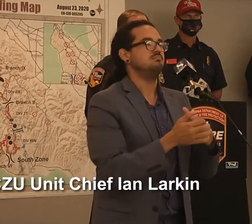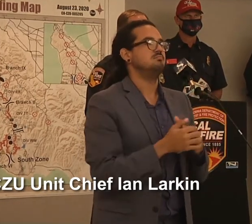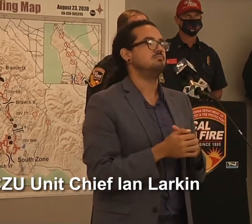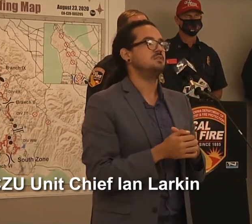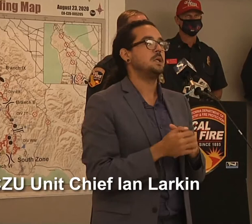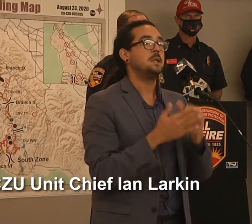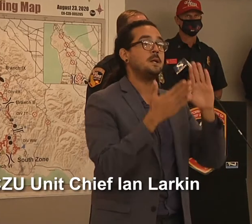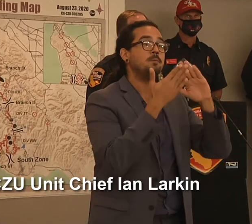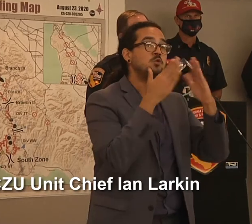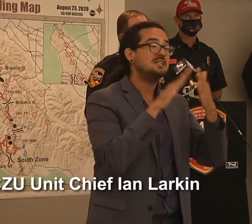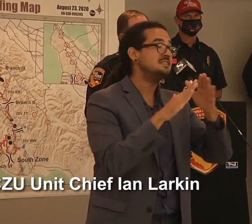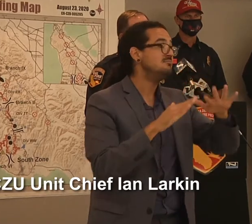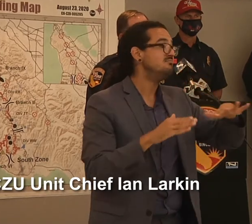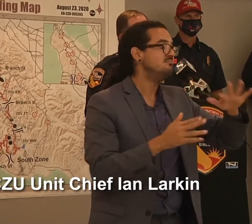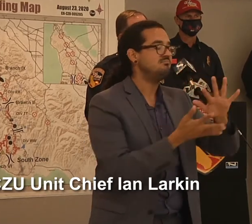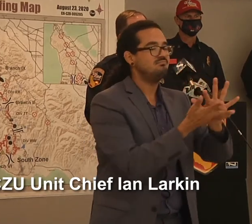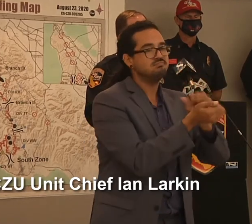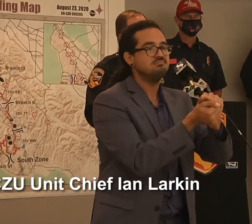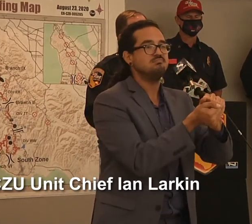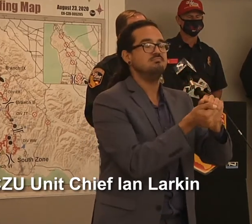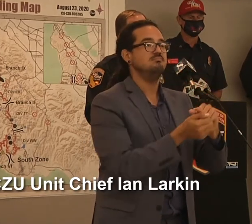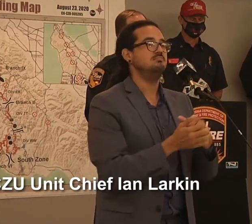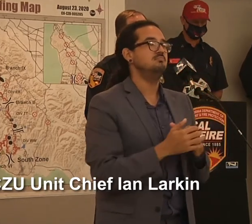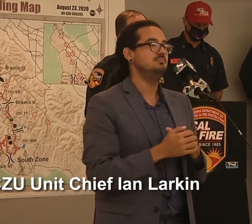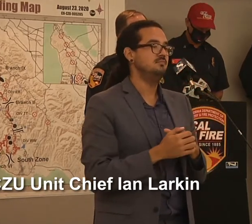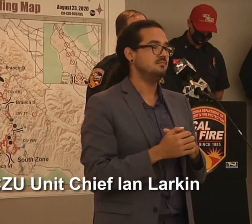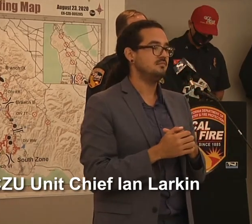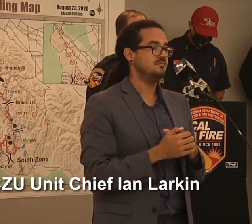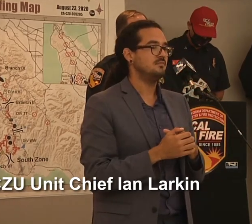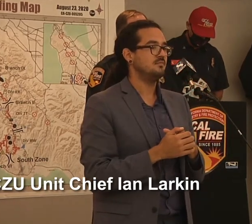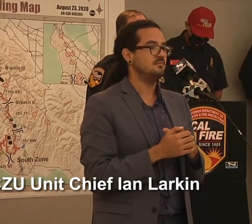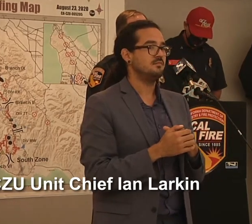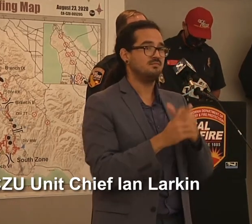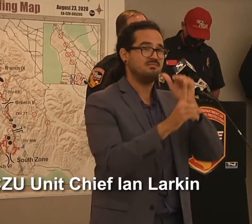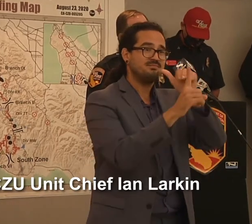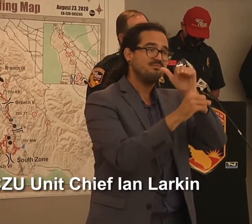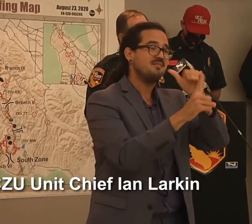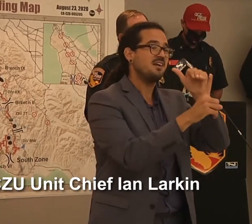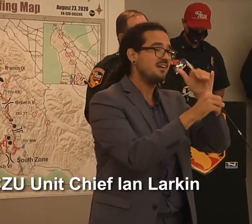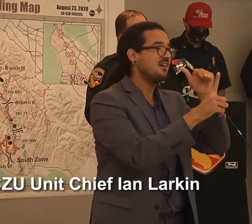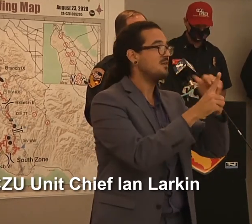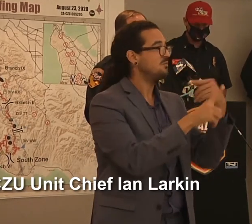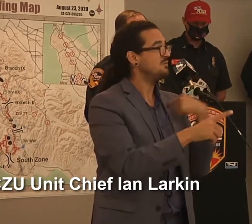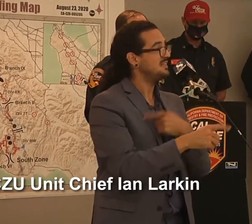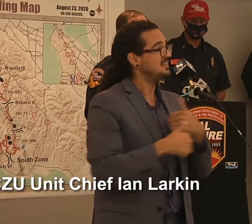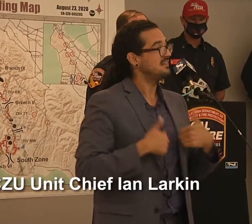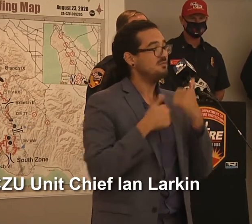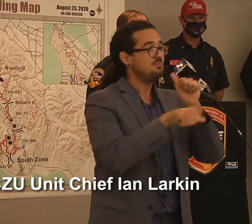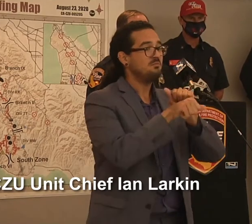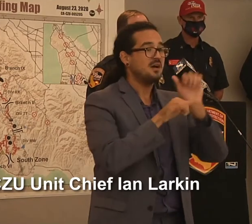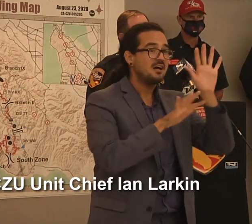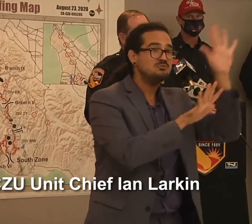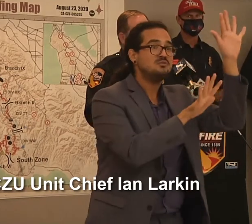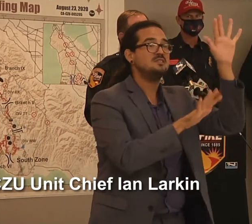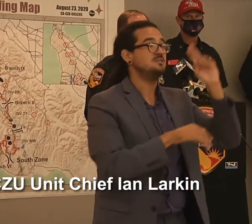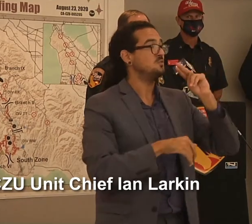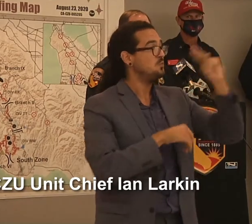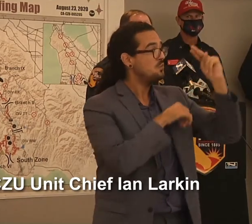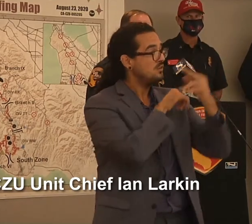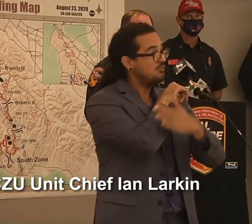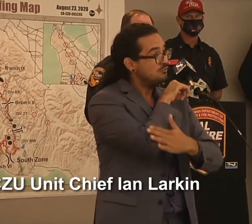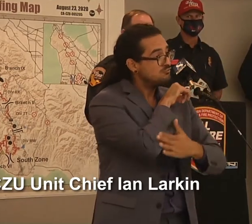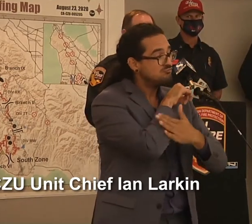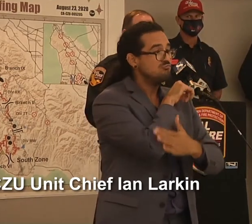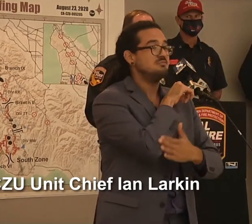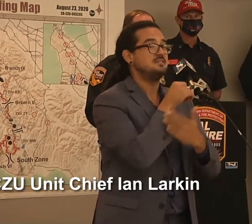It's just a stark reminder of where we live. We live in the mountains, we live in the rural areas, and though it hasn't happened here ever, it